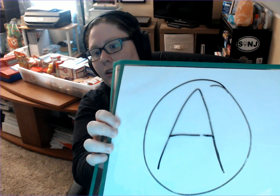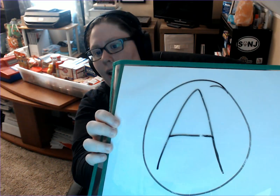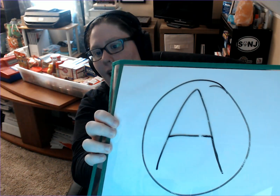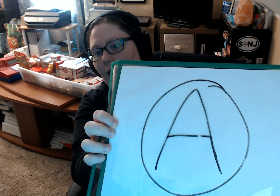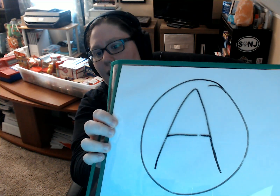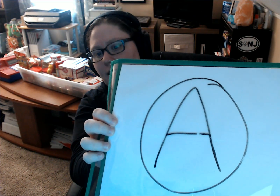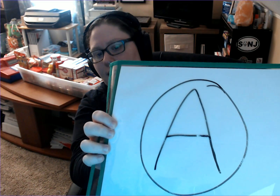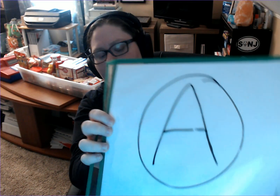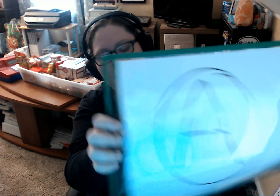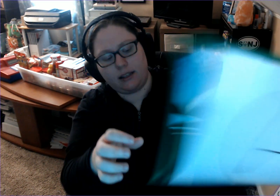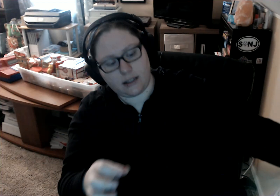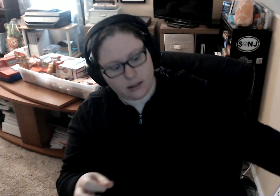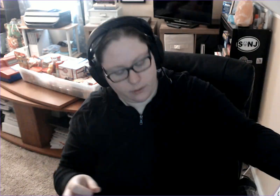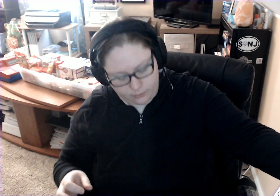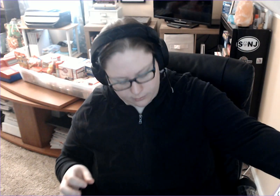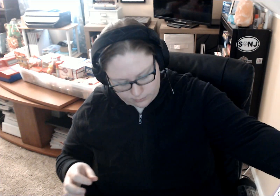A says